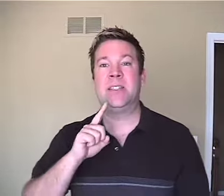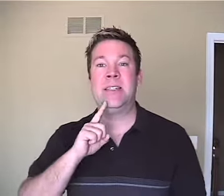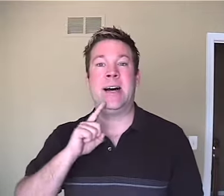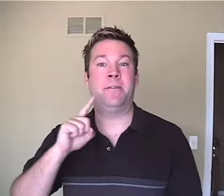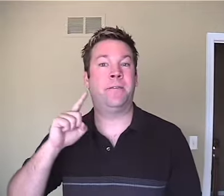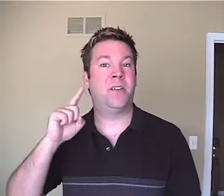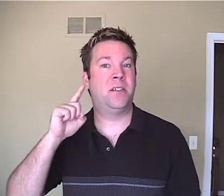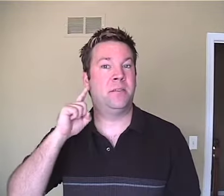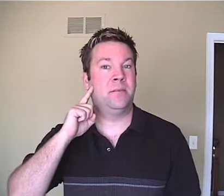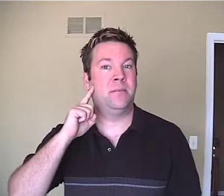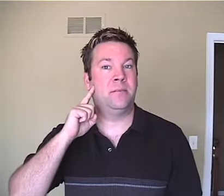Deaf.